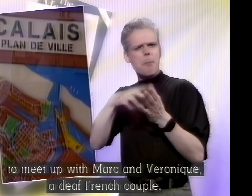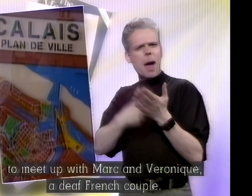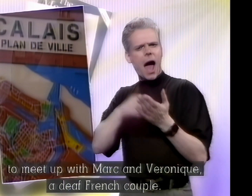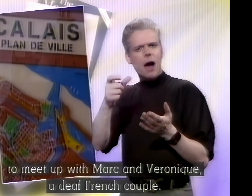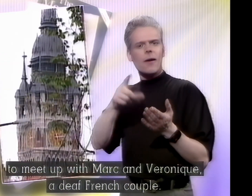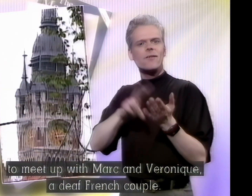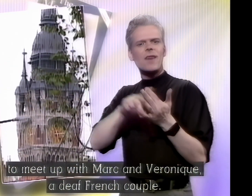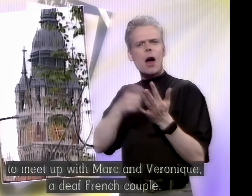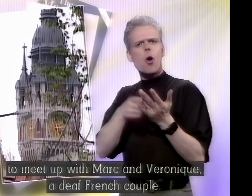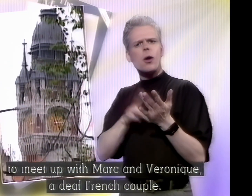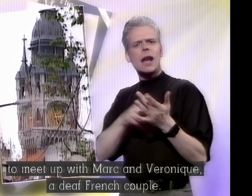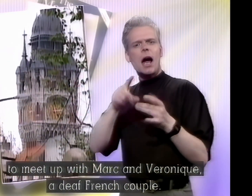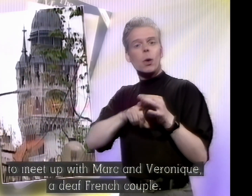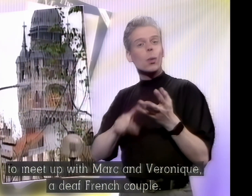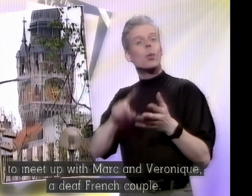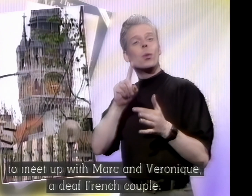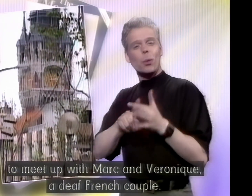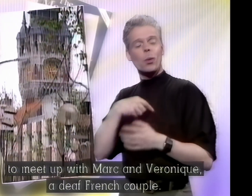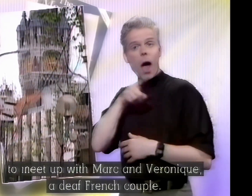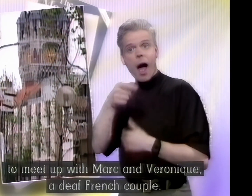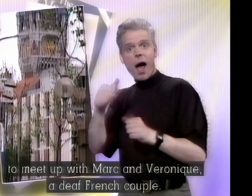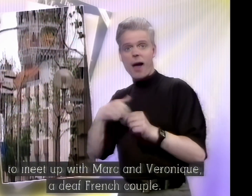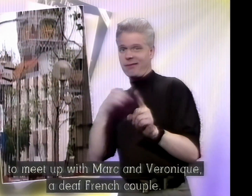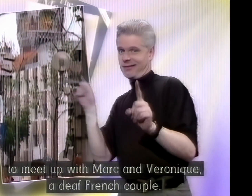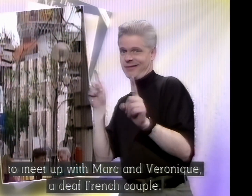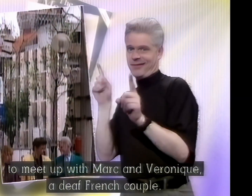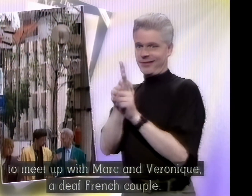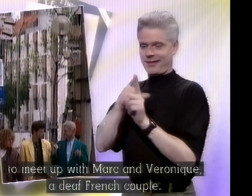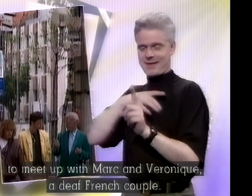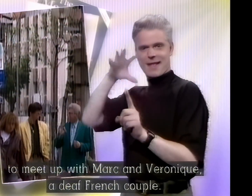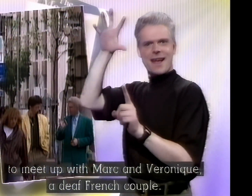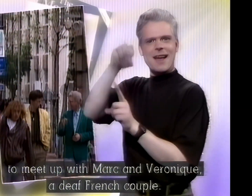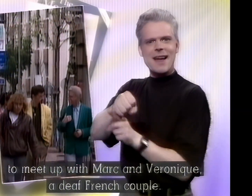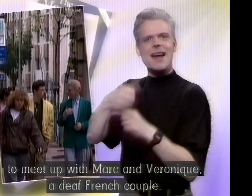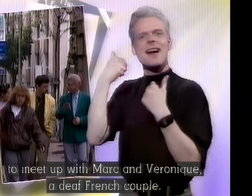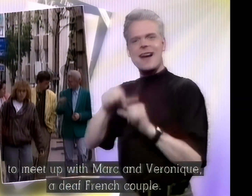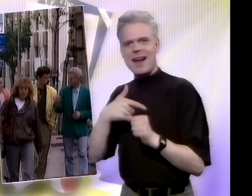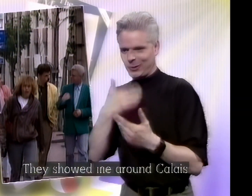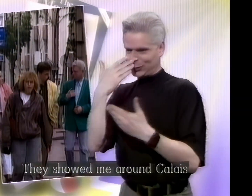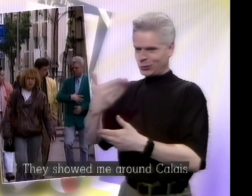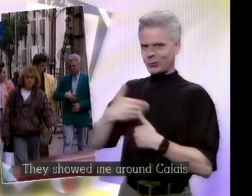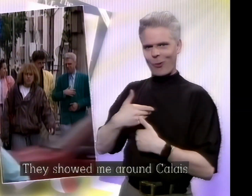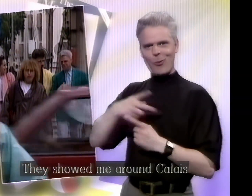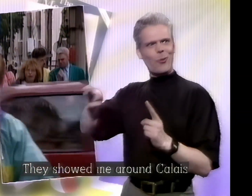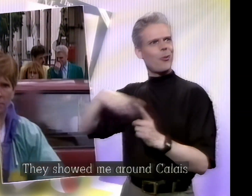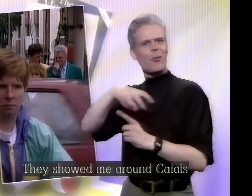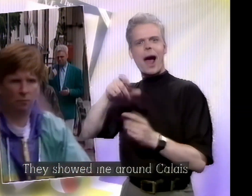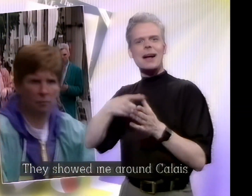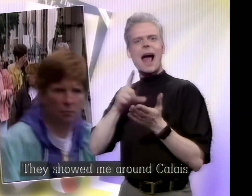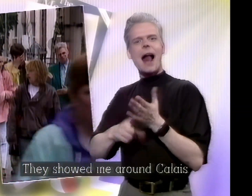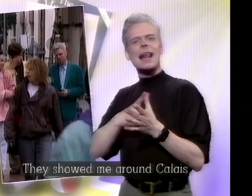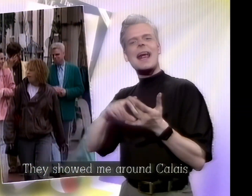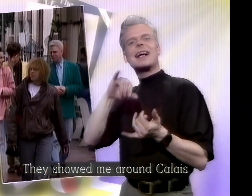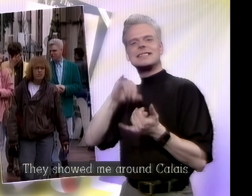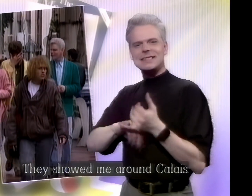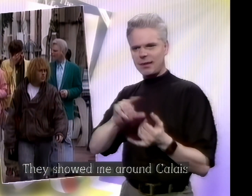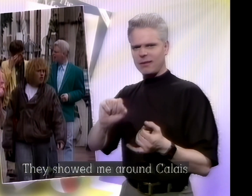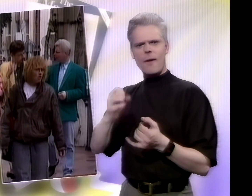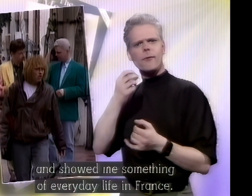up with Marc and Veronique, a deaf French couple. They showed me around Calais and showed me something of everyday life